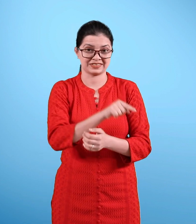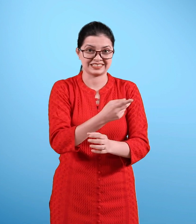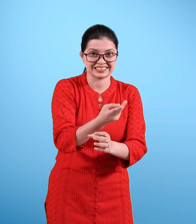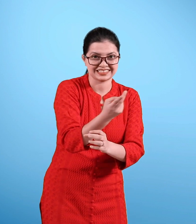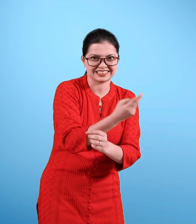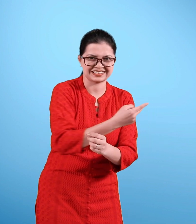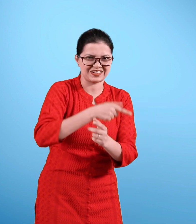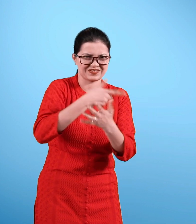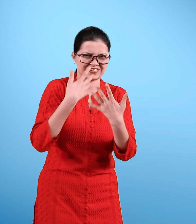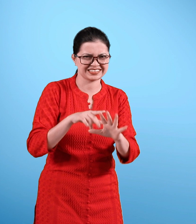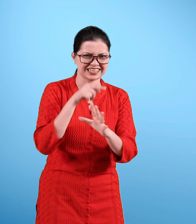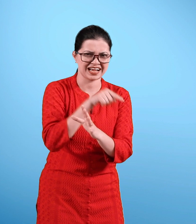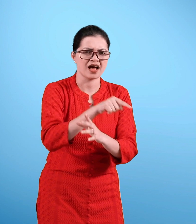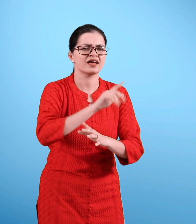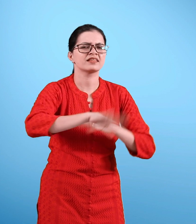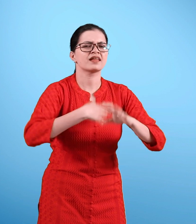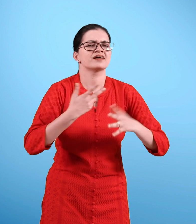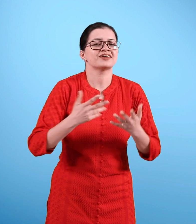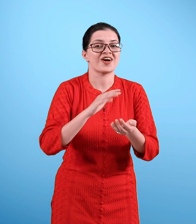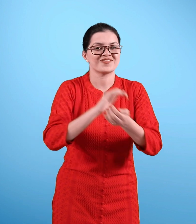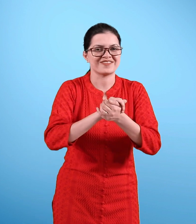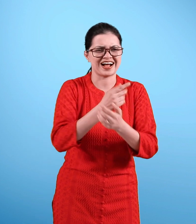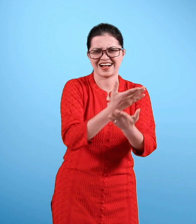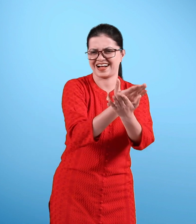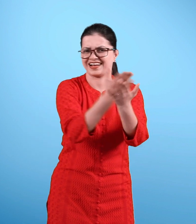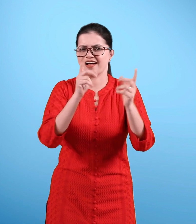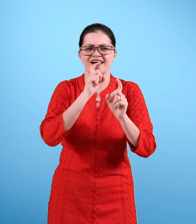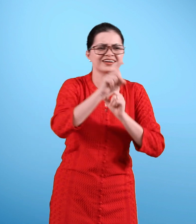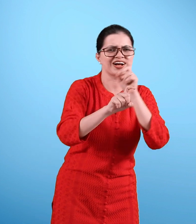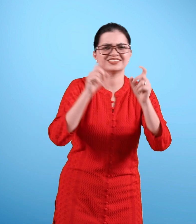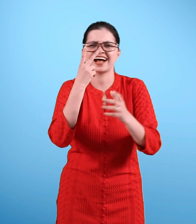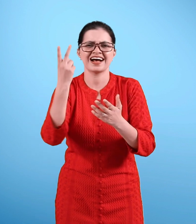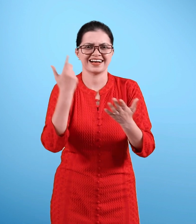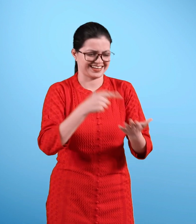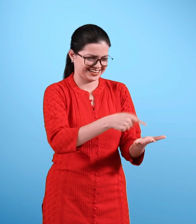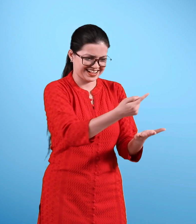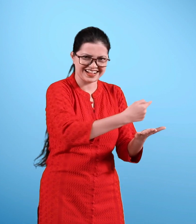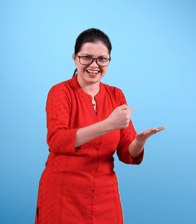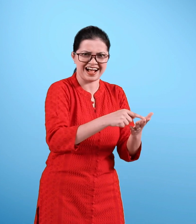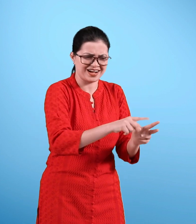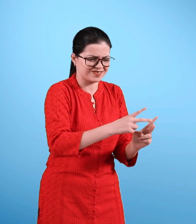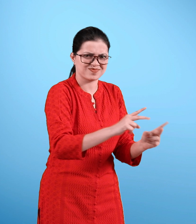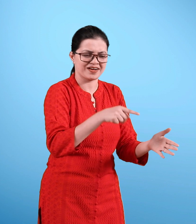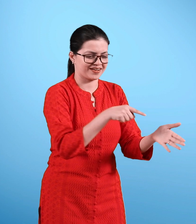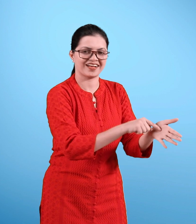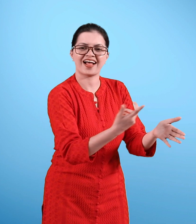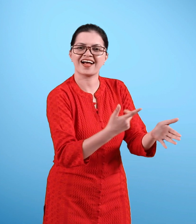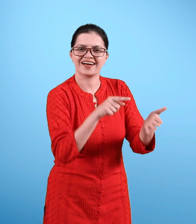Draw outlines of the shadows of other objects in a similar way. Now ask some other friends to identify the objects